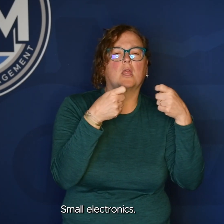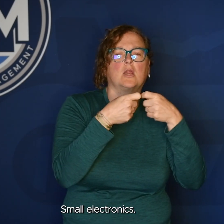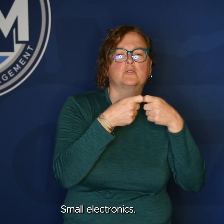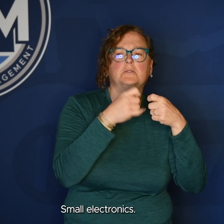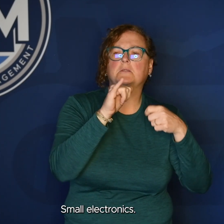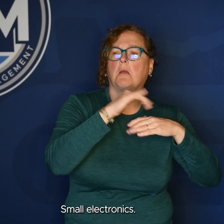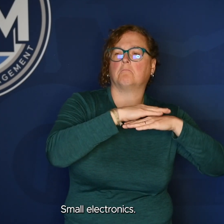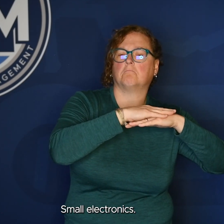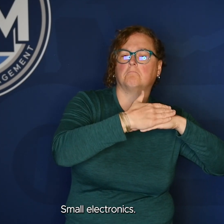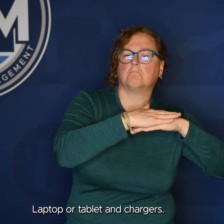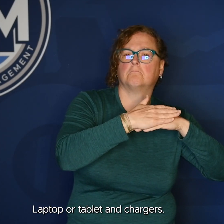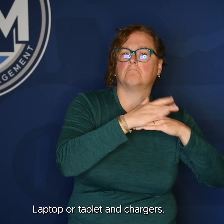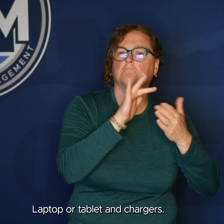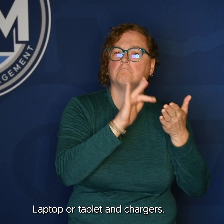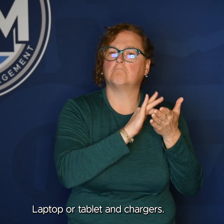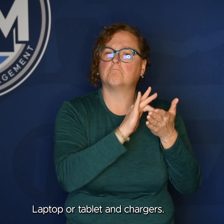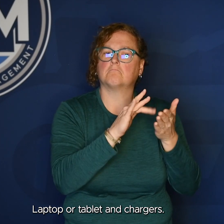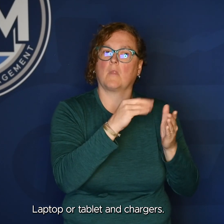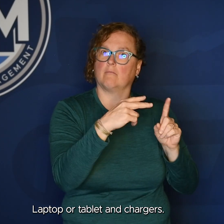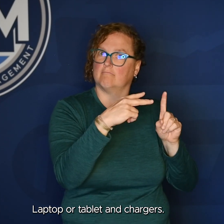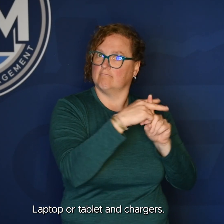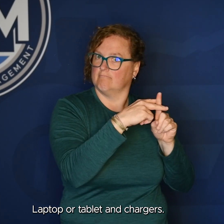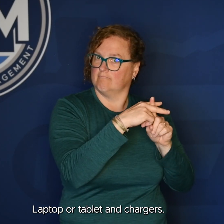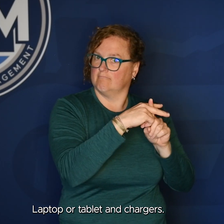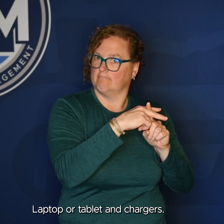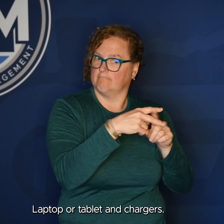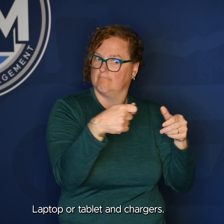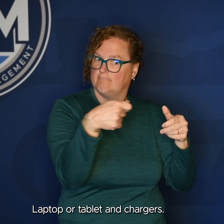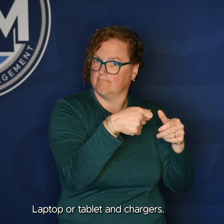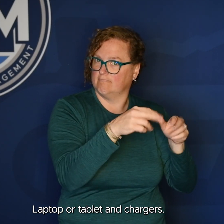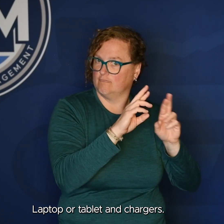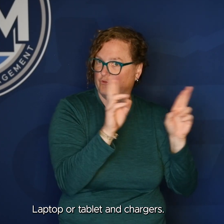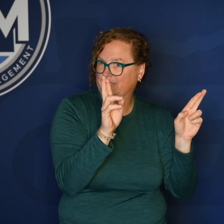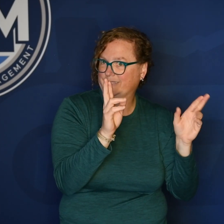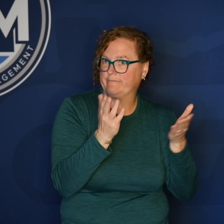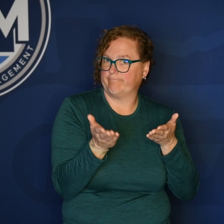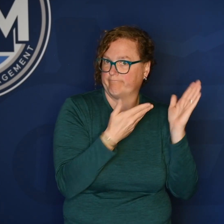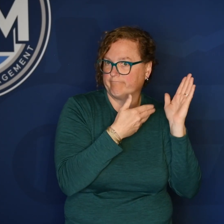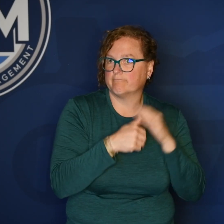small electronics, laptop or tablet, and chargers.